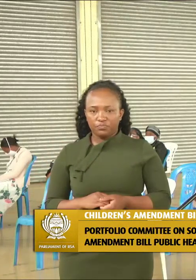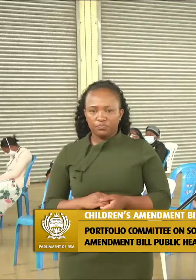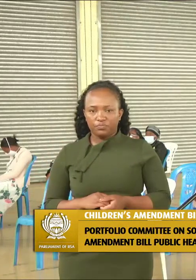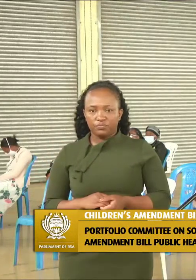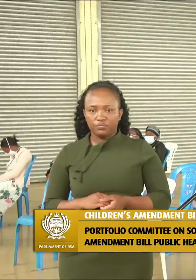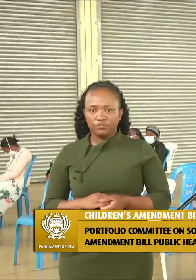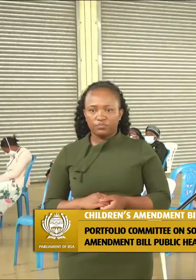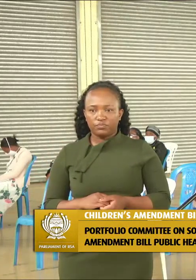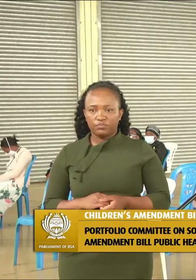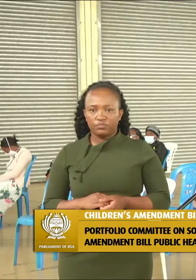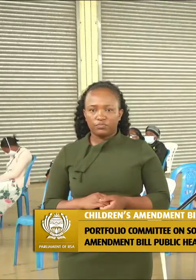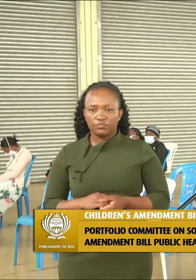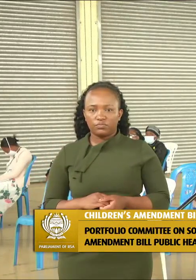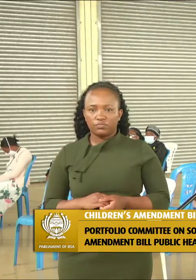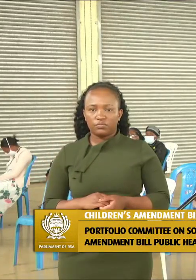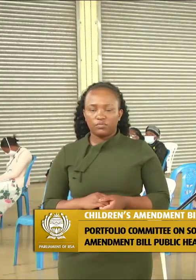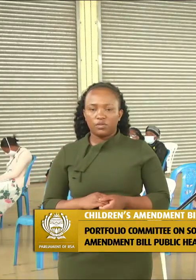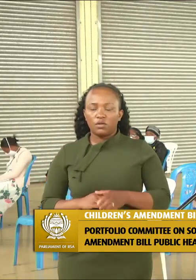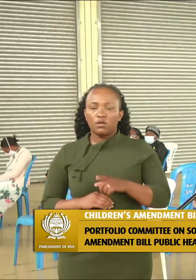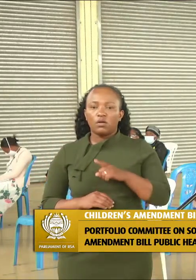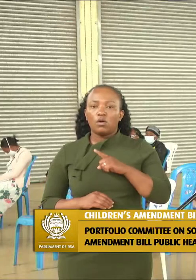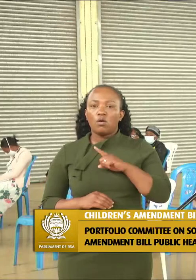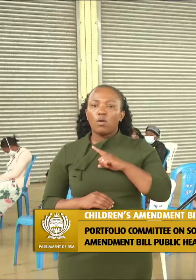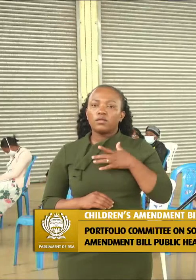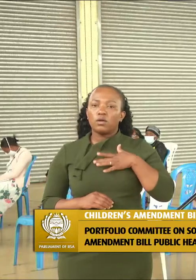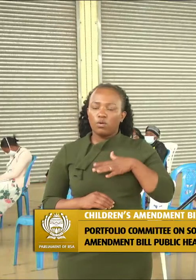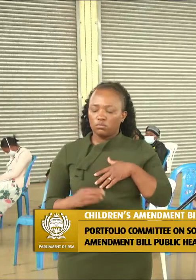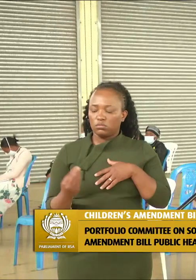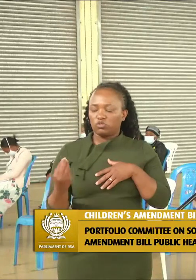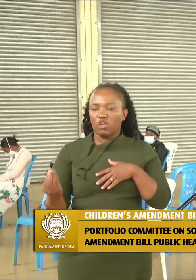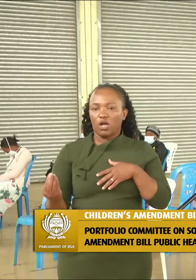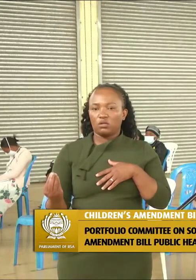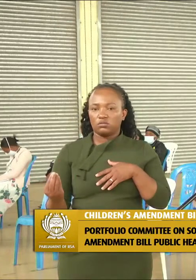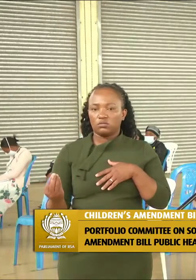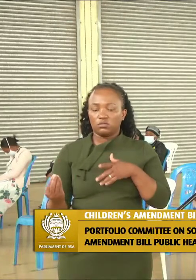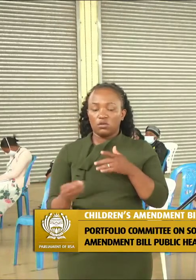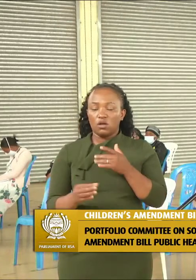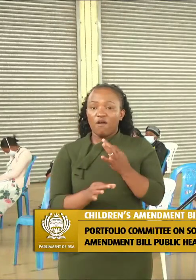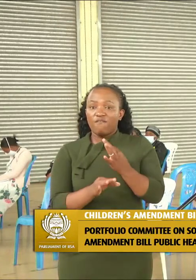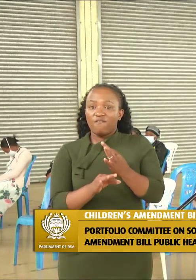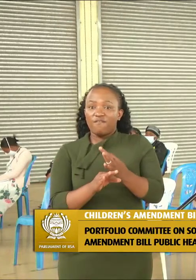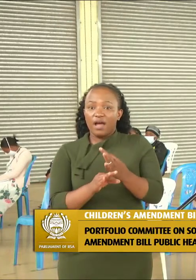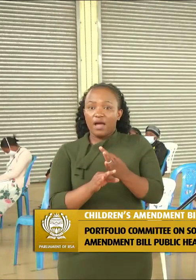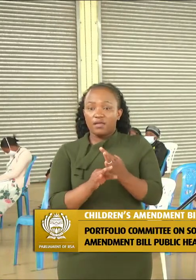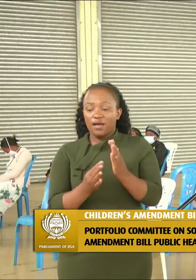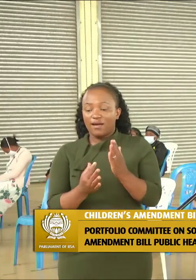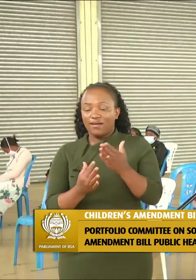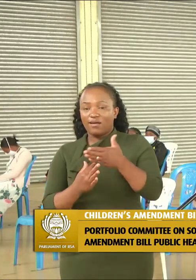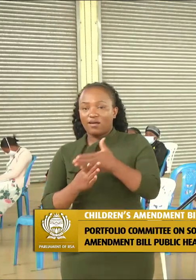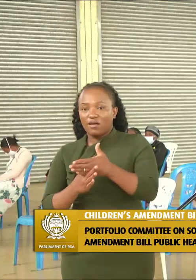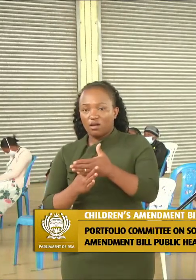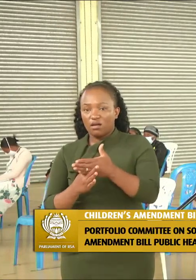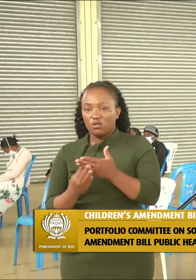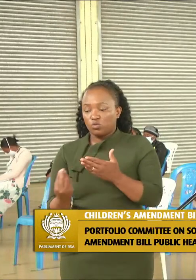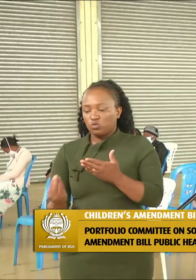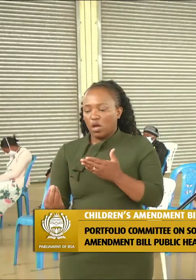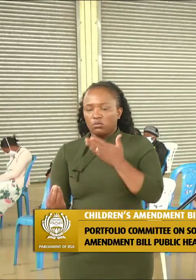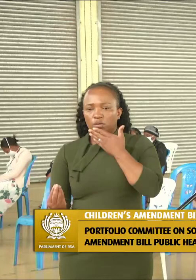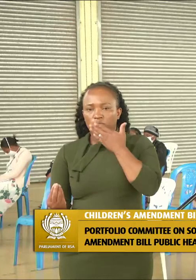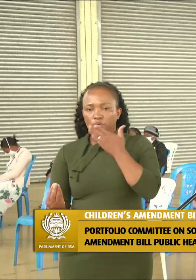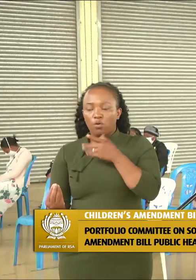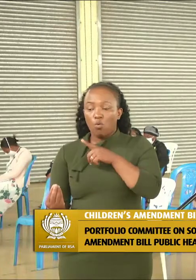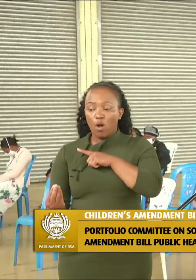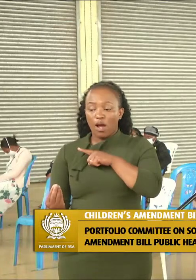To withhold the child from the father. Bese ke ingane ke ubone ngathi manje siyibuyela ngasohlangothini lika